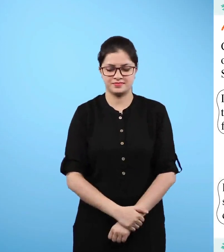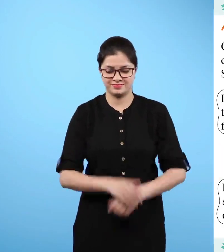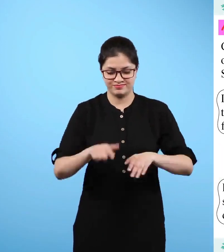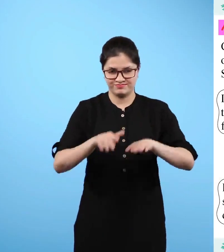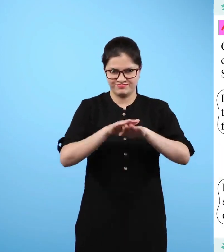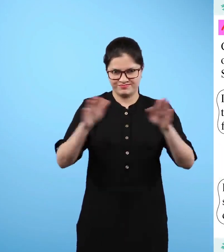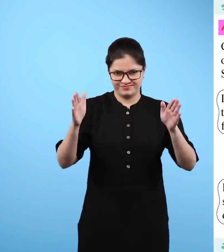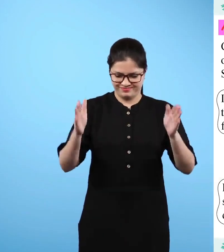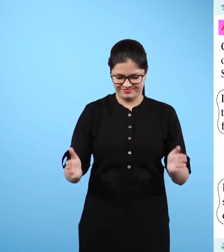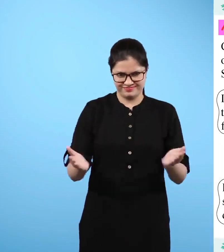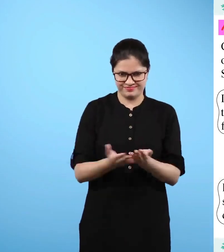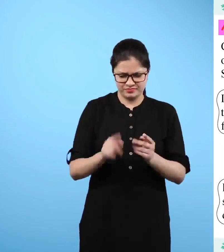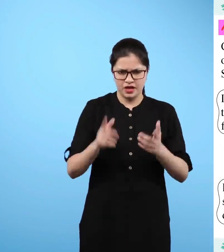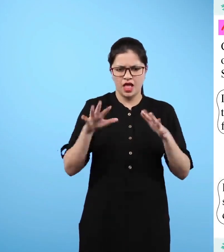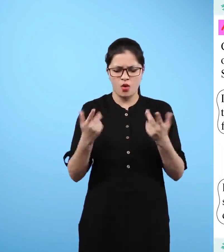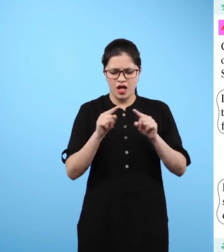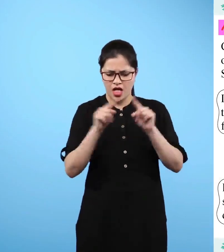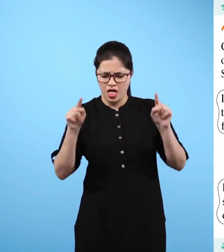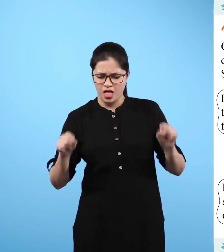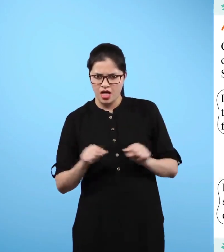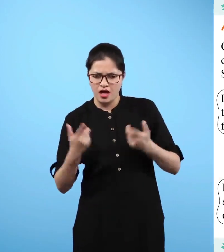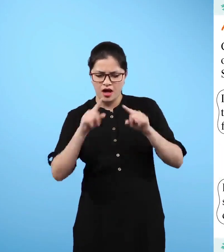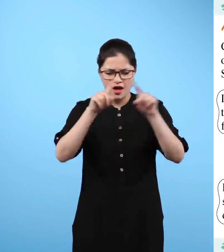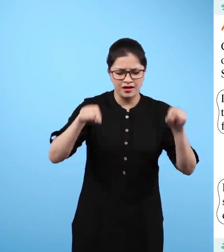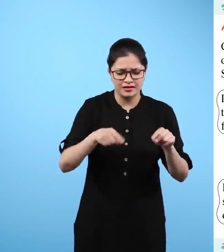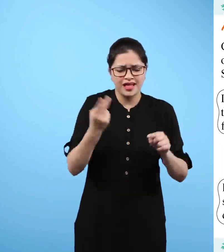A simple way to draw a cube.